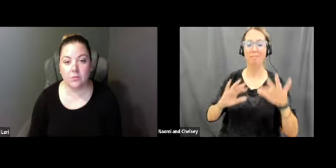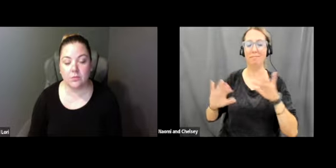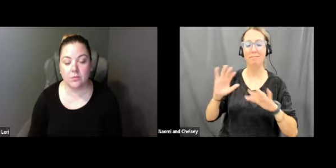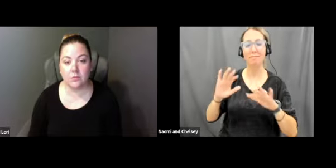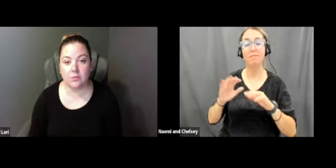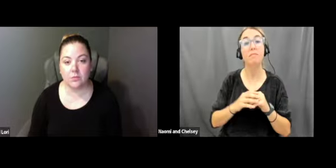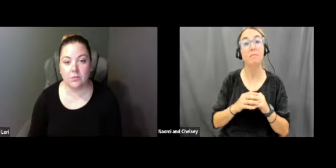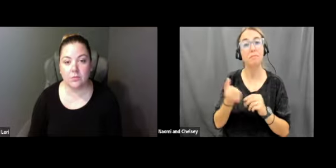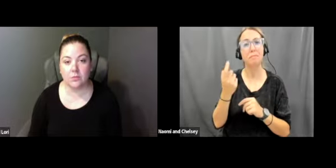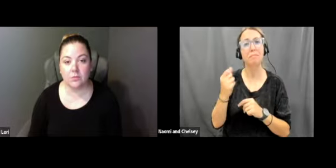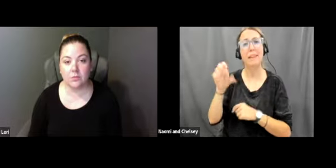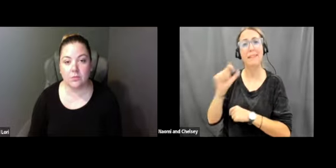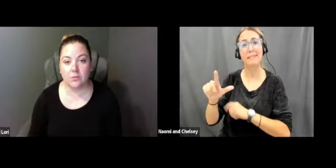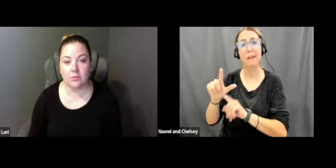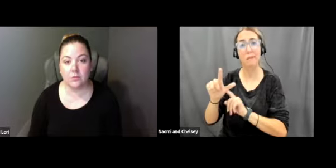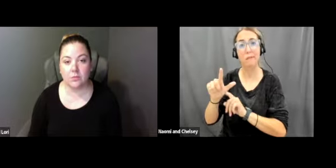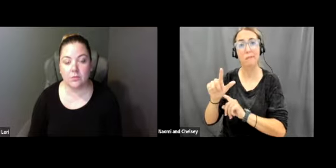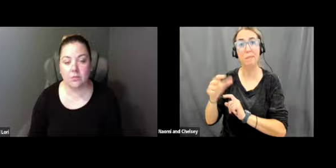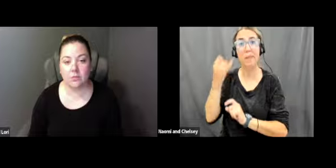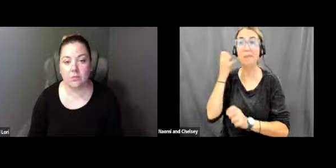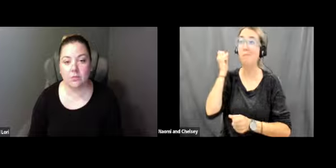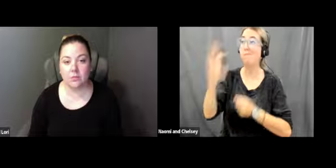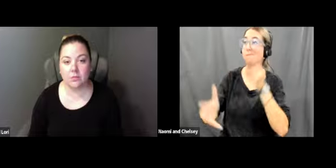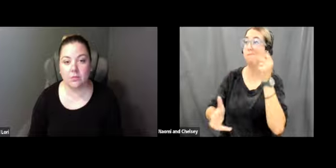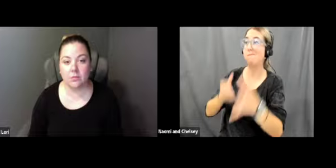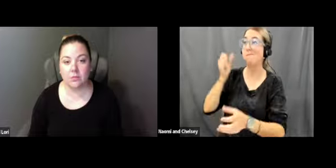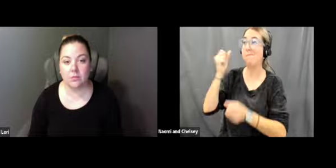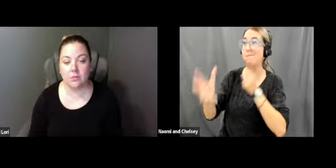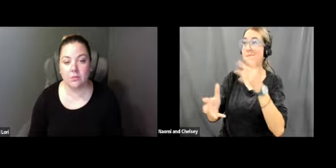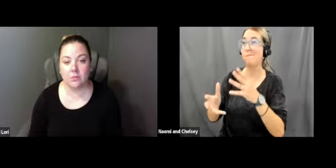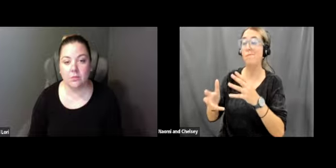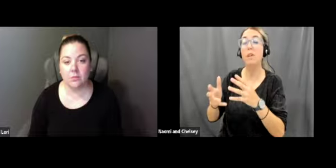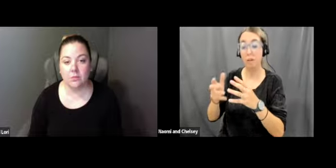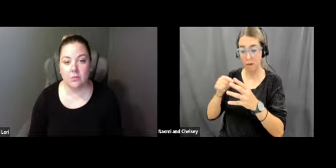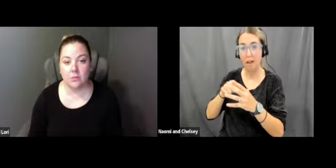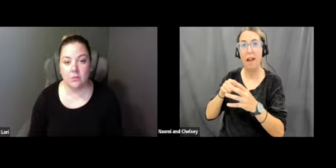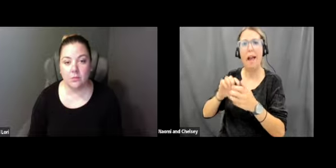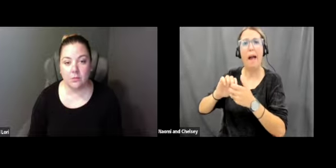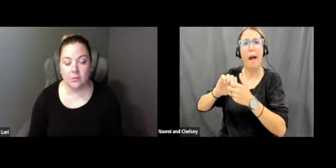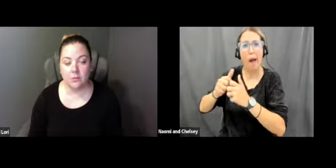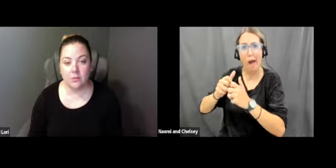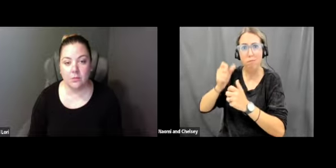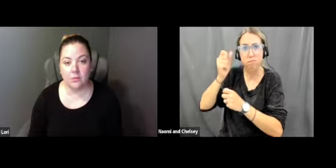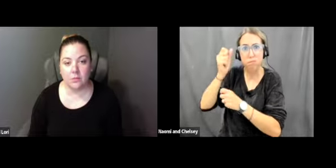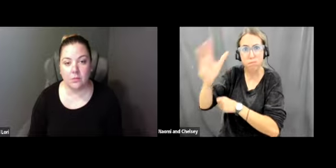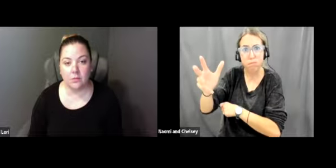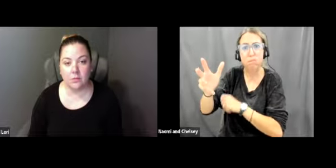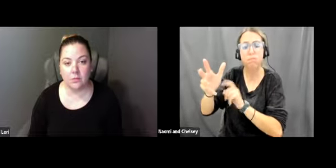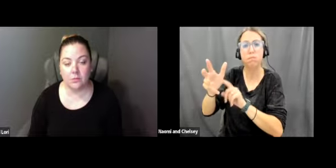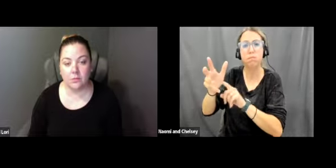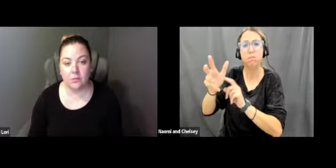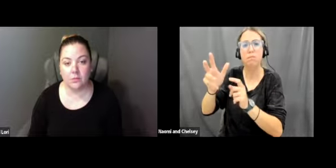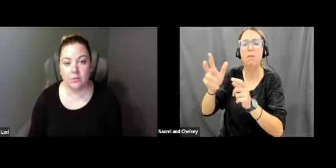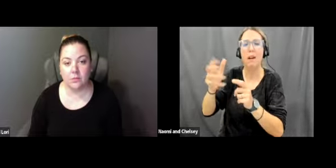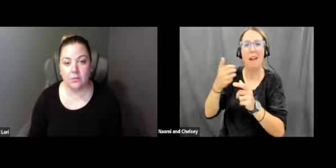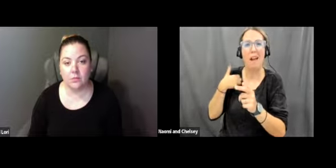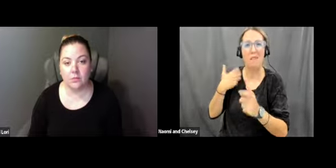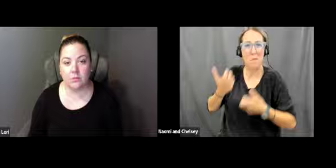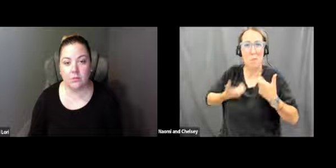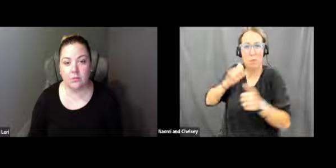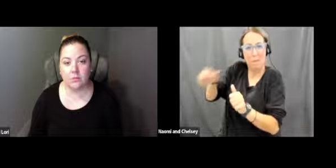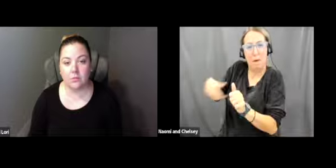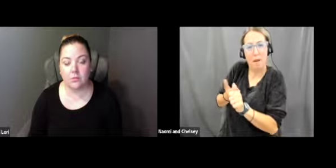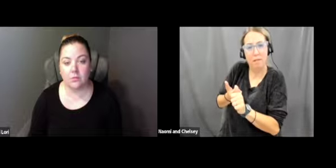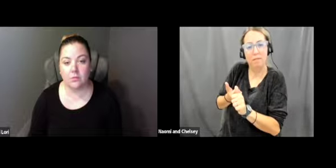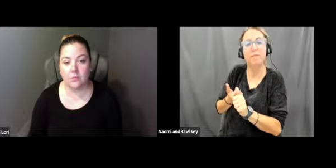how you feel about the word. And it's almost like intonation in English, you know, if we go fat as opposed to fat,